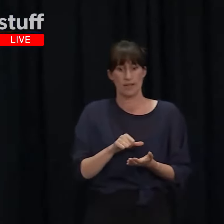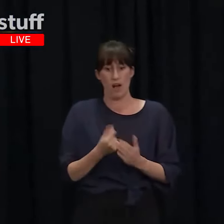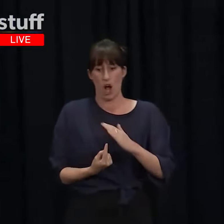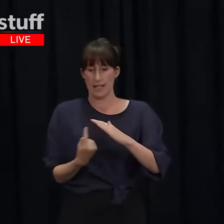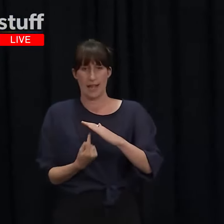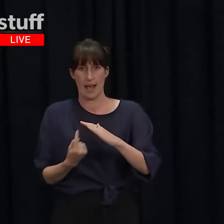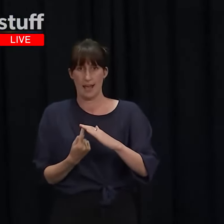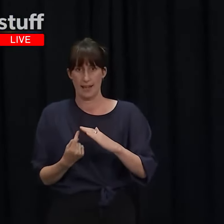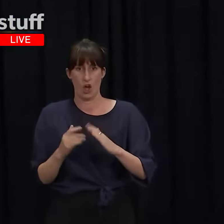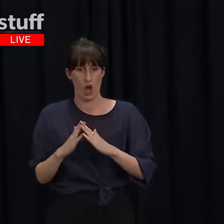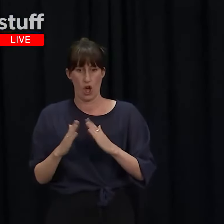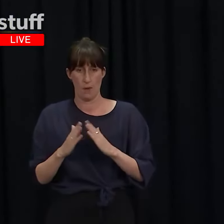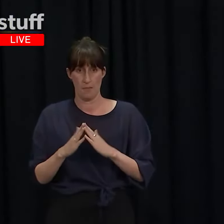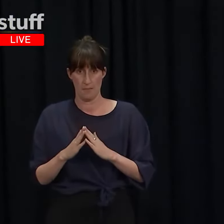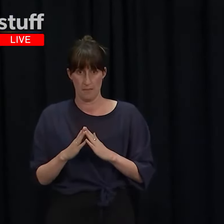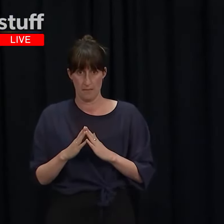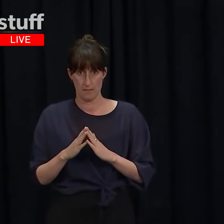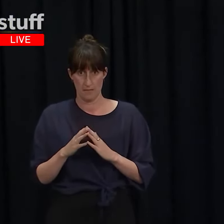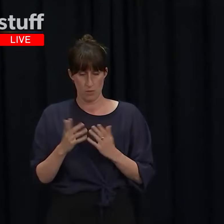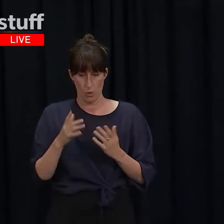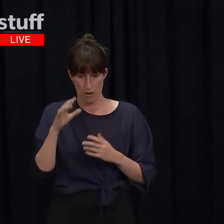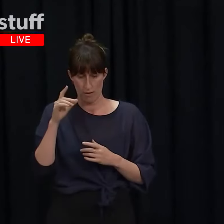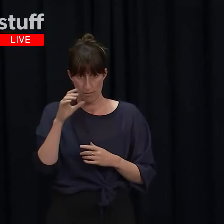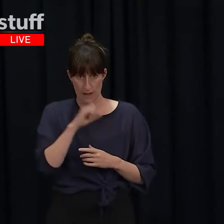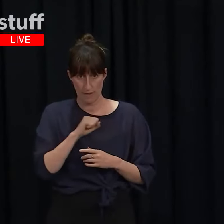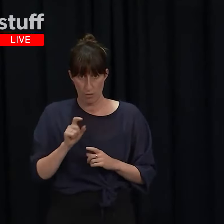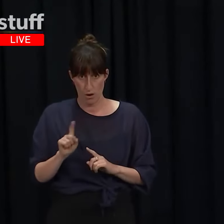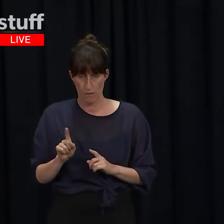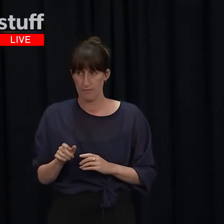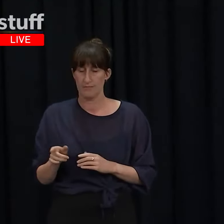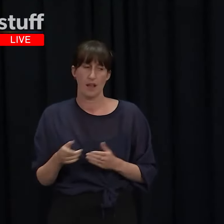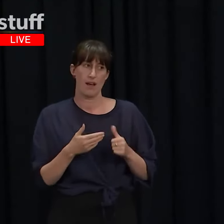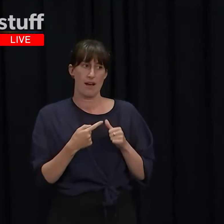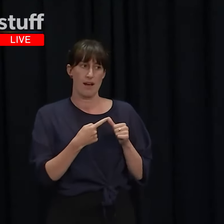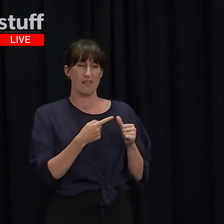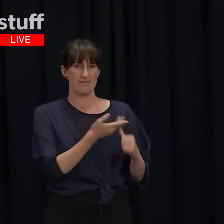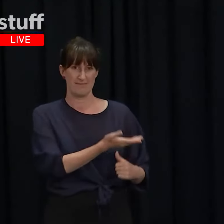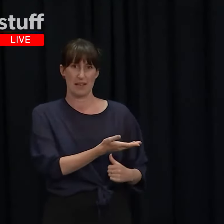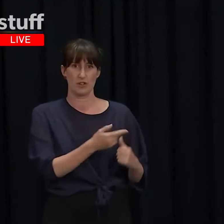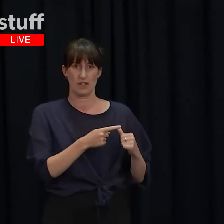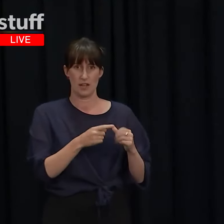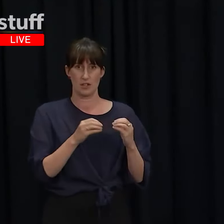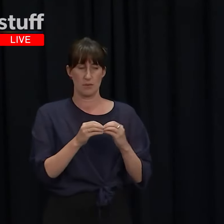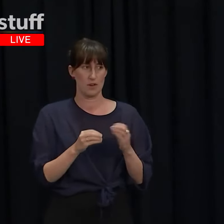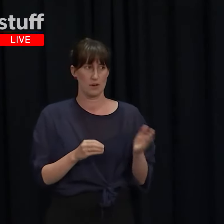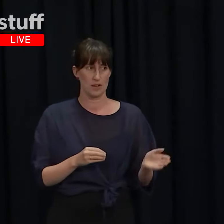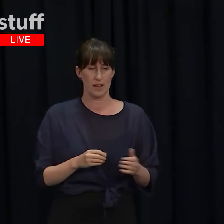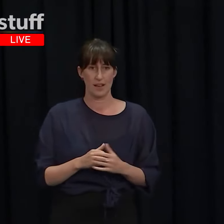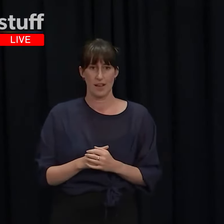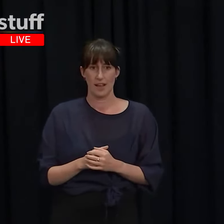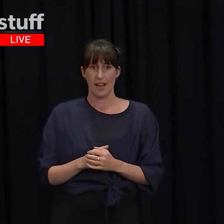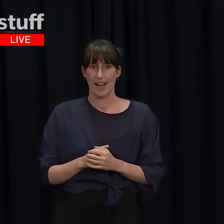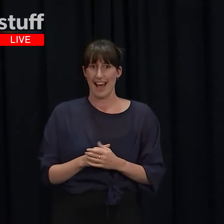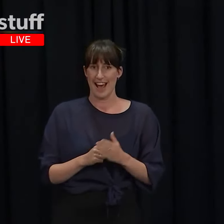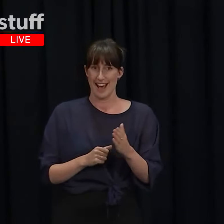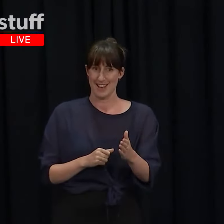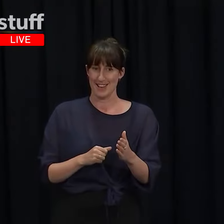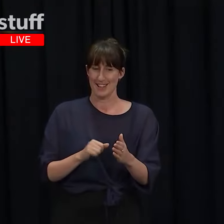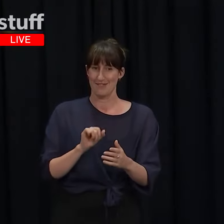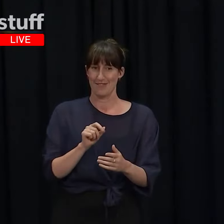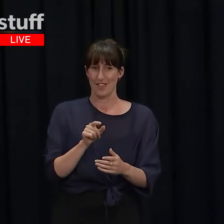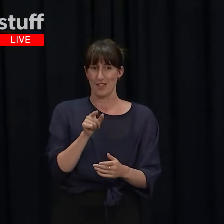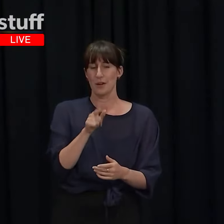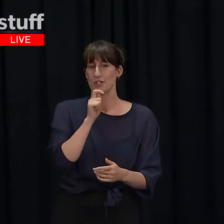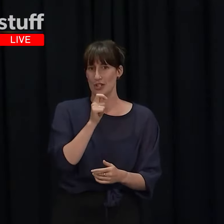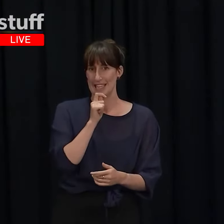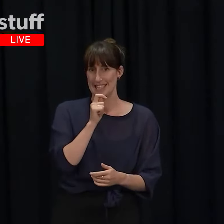correct, my good colleague Tony Blakely is an epidemiologist. I'm sure he would love to be an immunologist, but he's an epidemiologist. Look, I would take